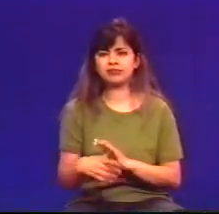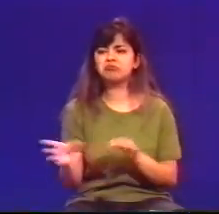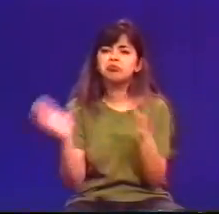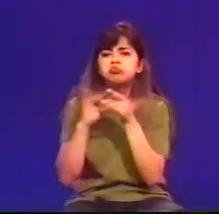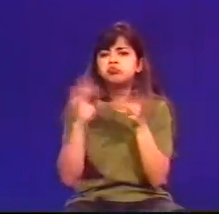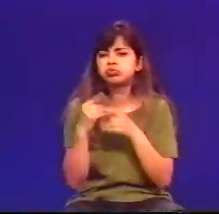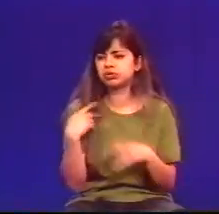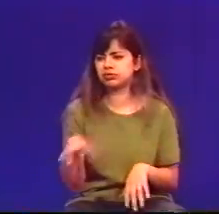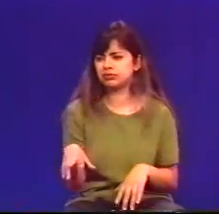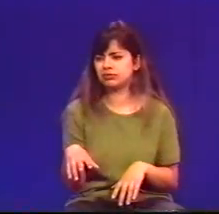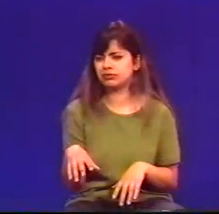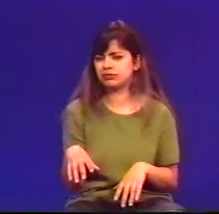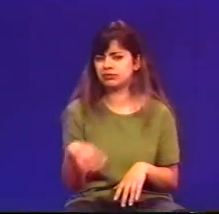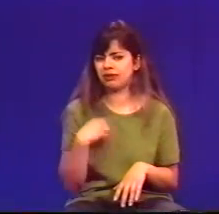remembered,